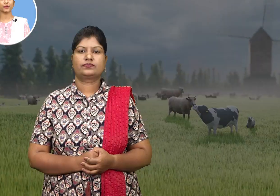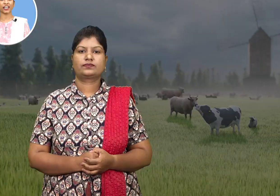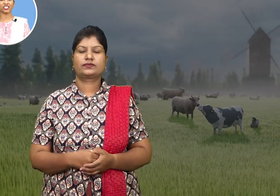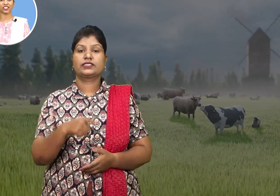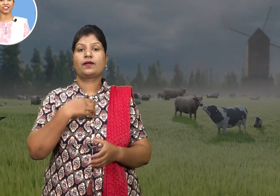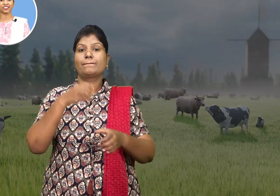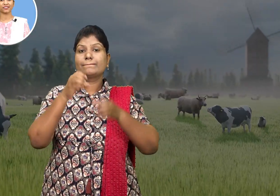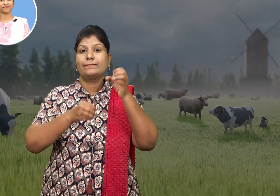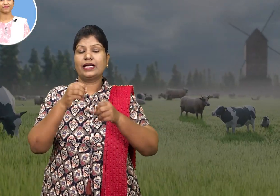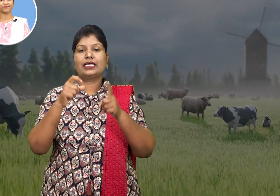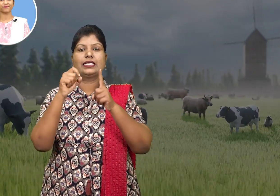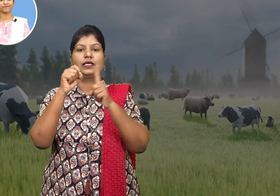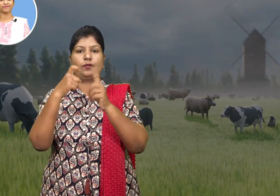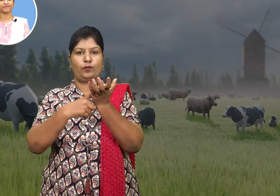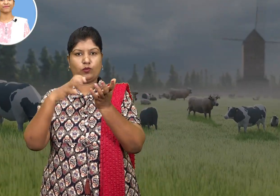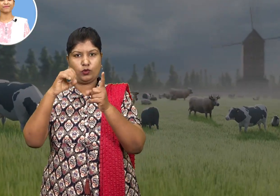Milk production.